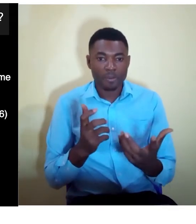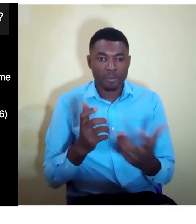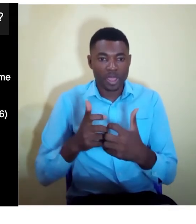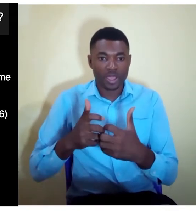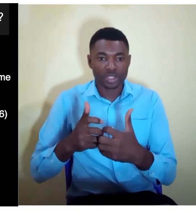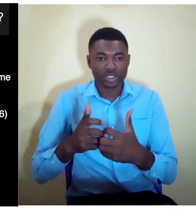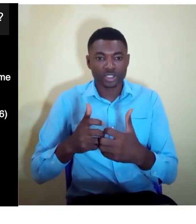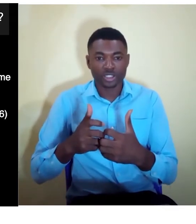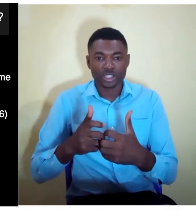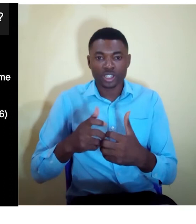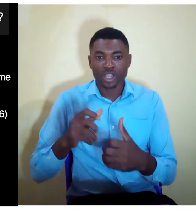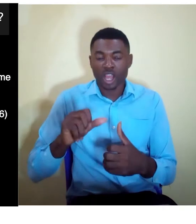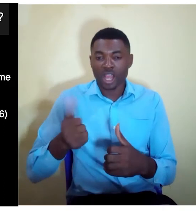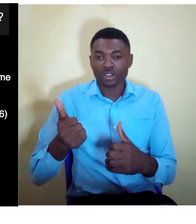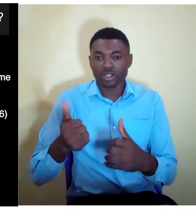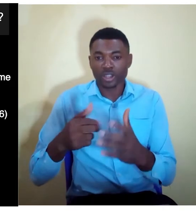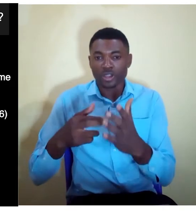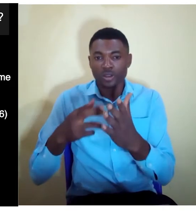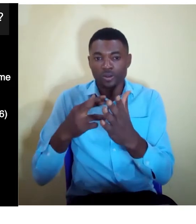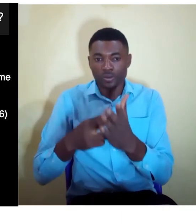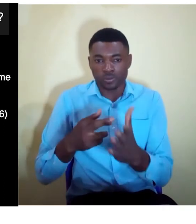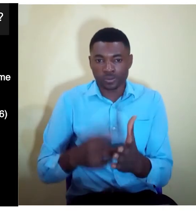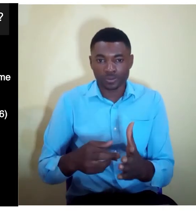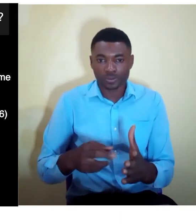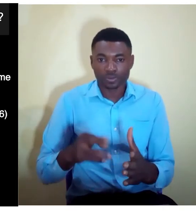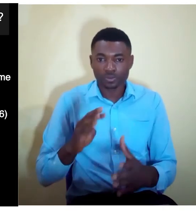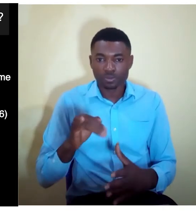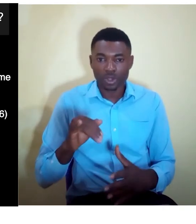According to